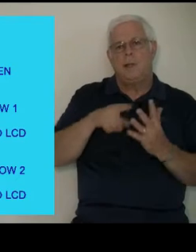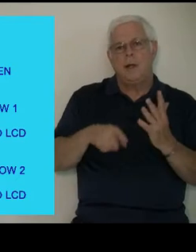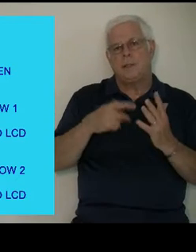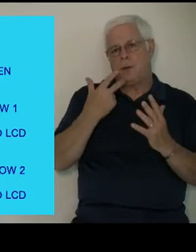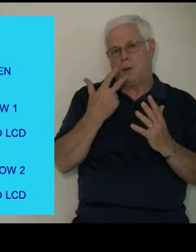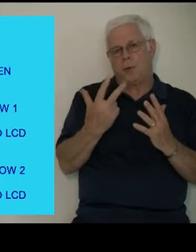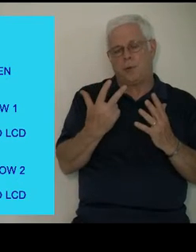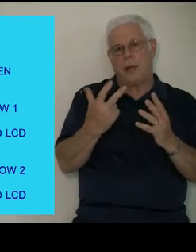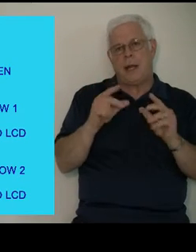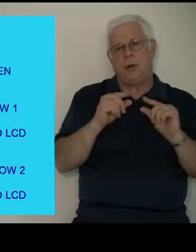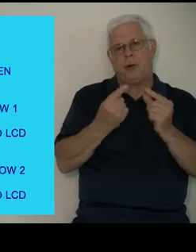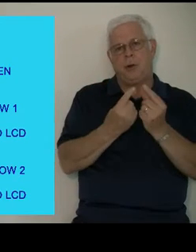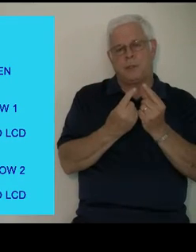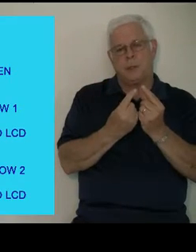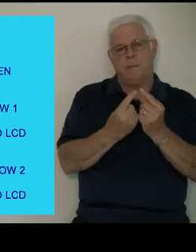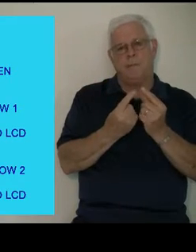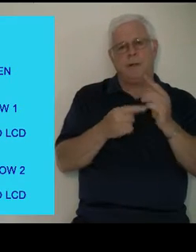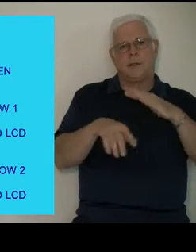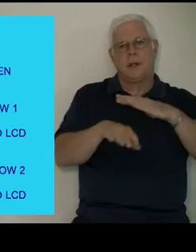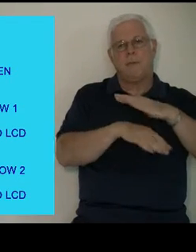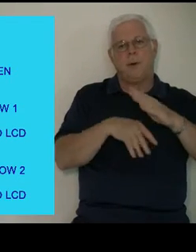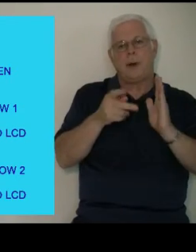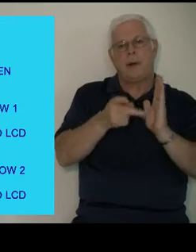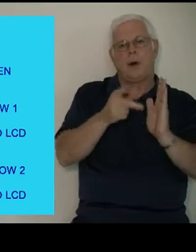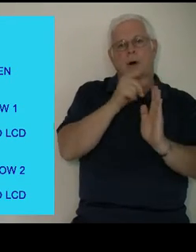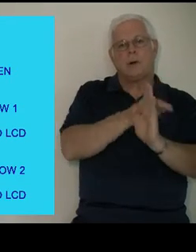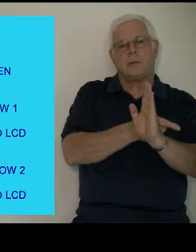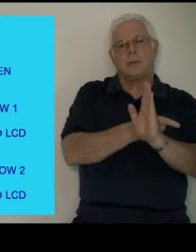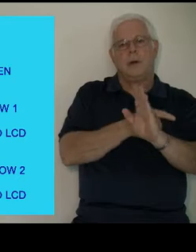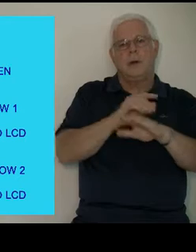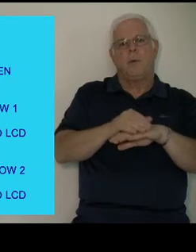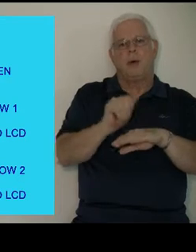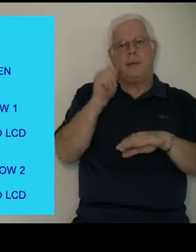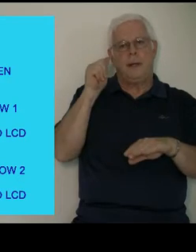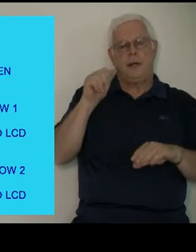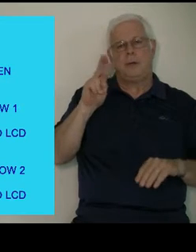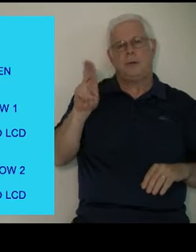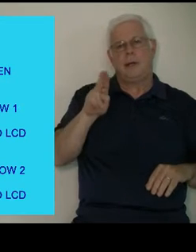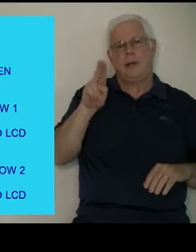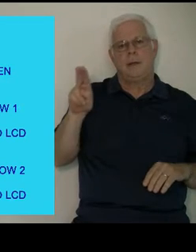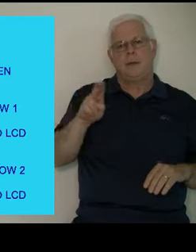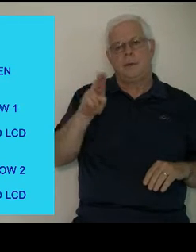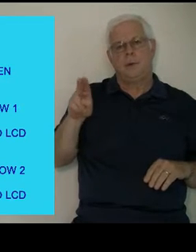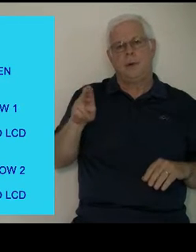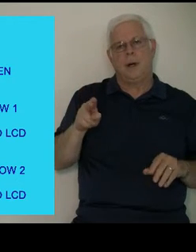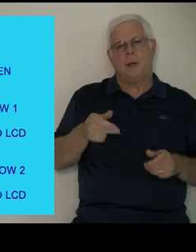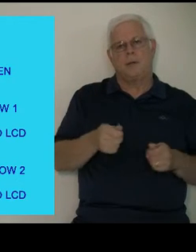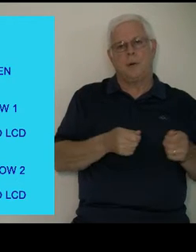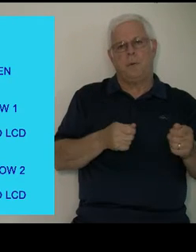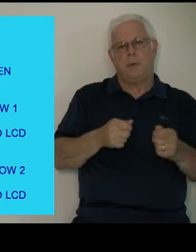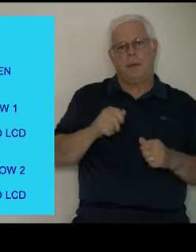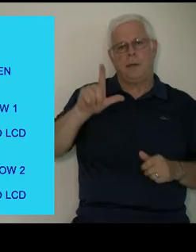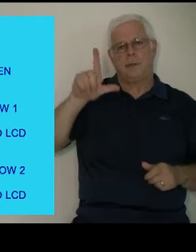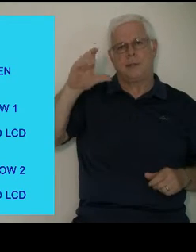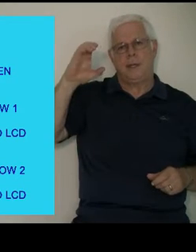These are the 3 groups of subprogram calls we're going to be using to control the